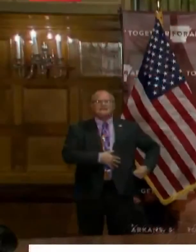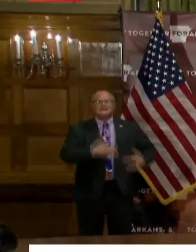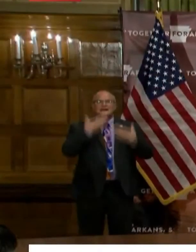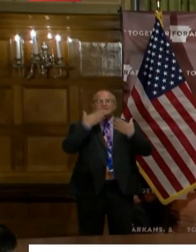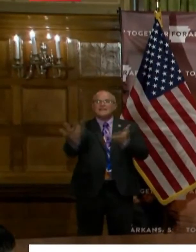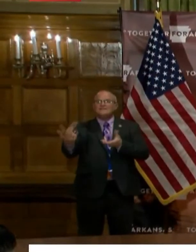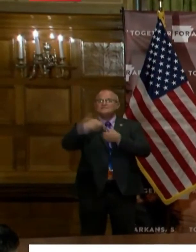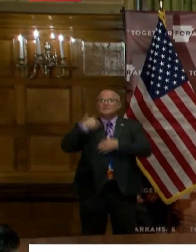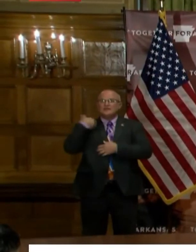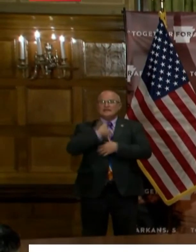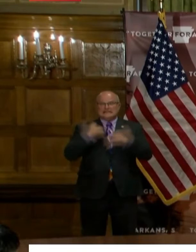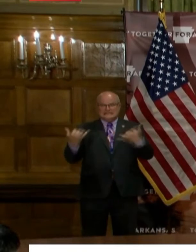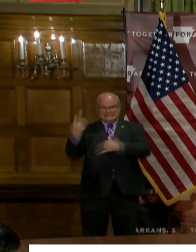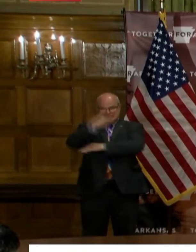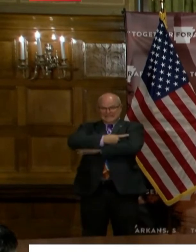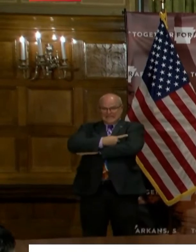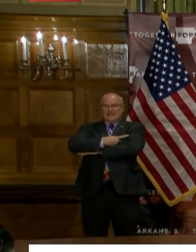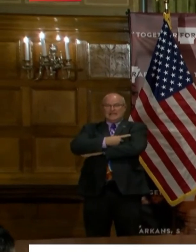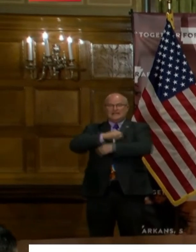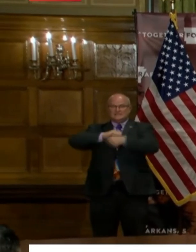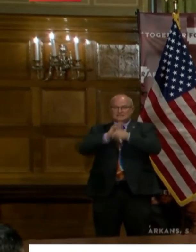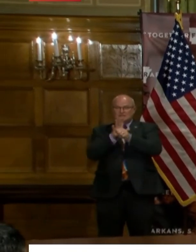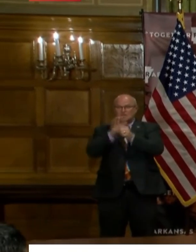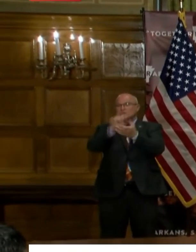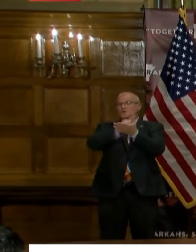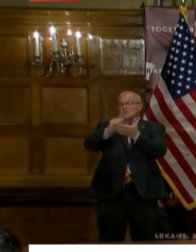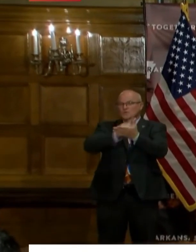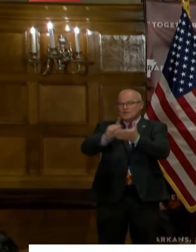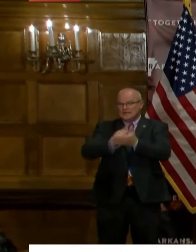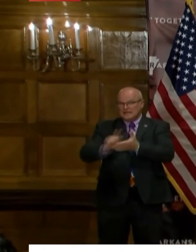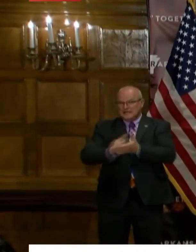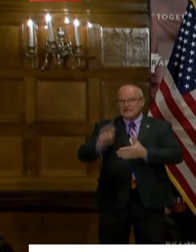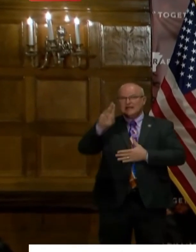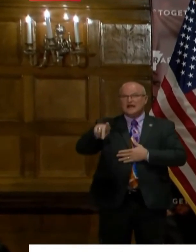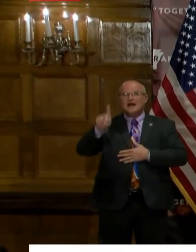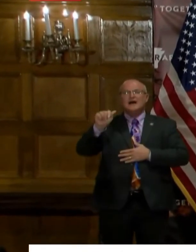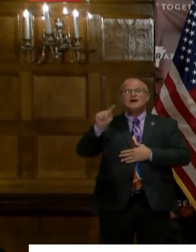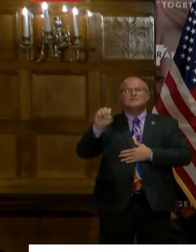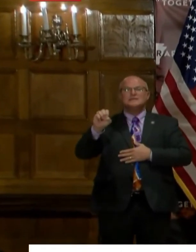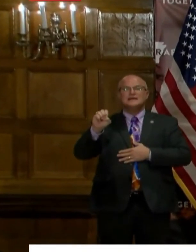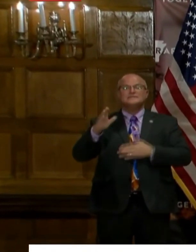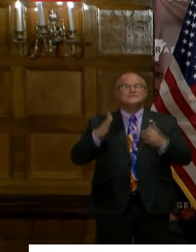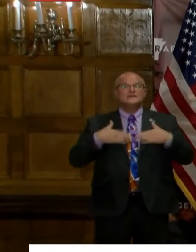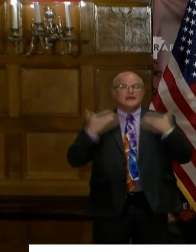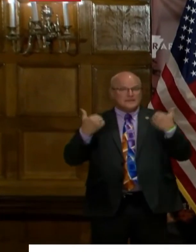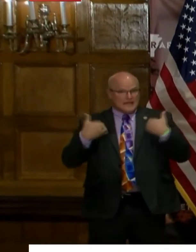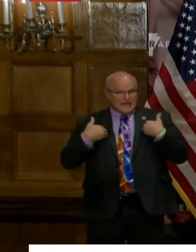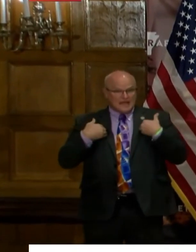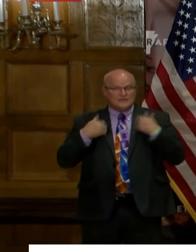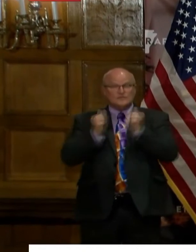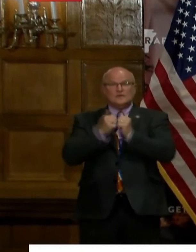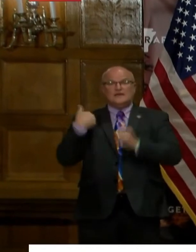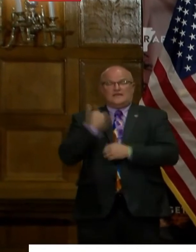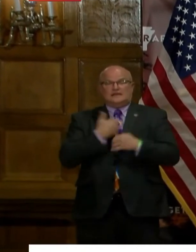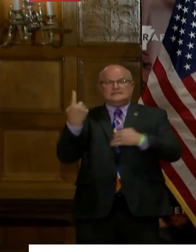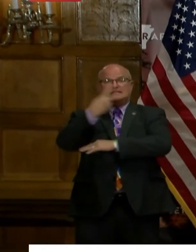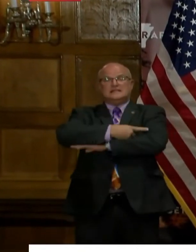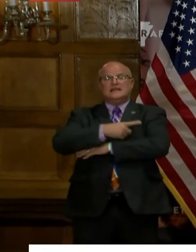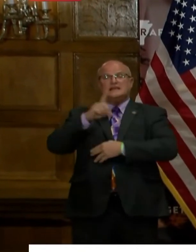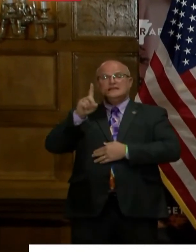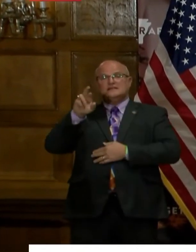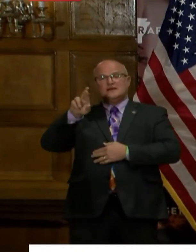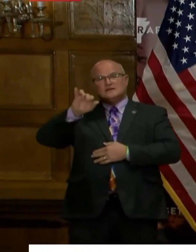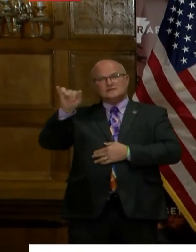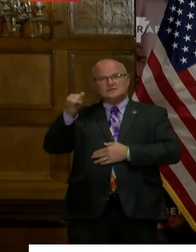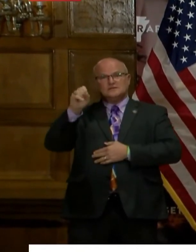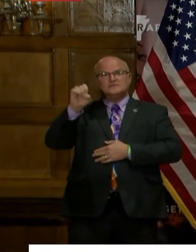Today's COVID-19 weekly update. I'm pleased to be joined by Secretary Jose Romero of the Department of Health,